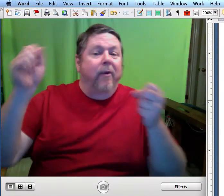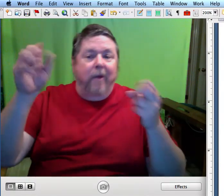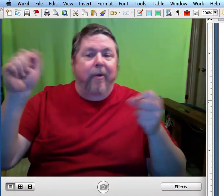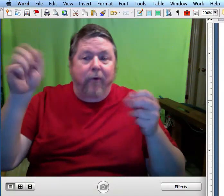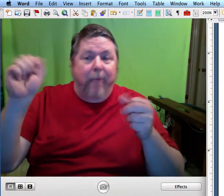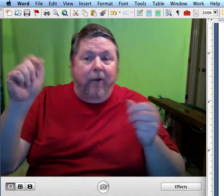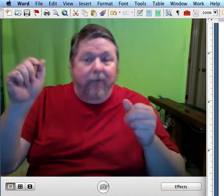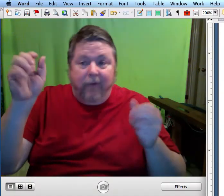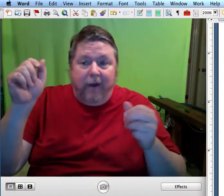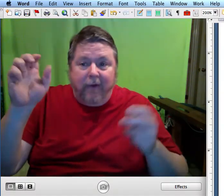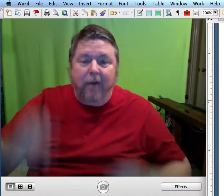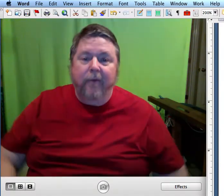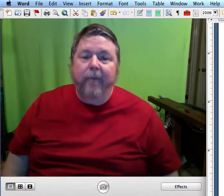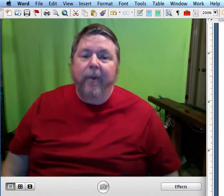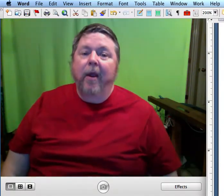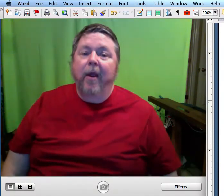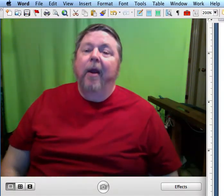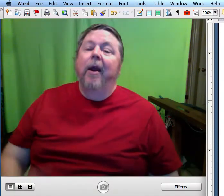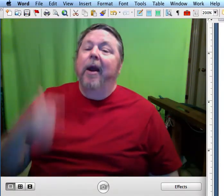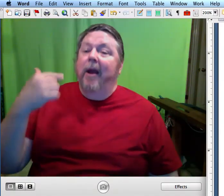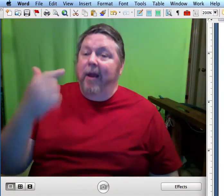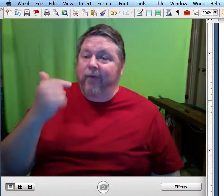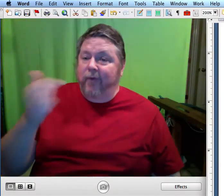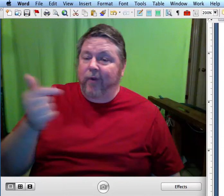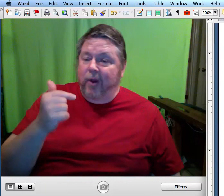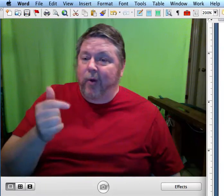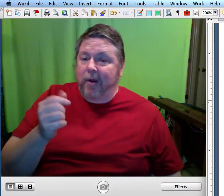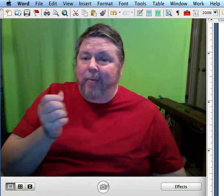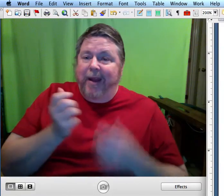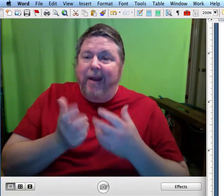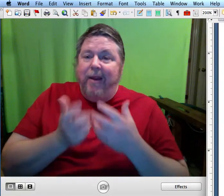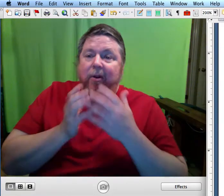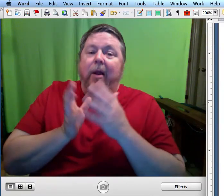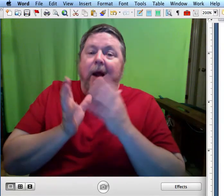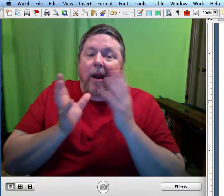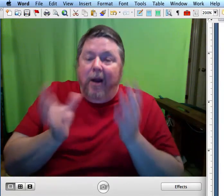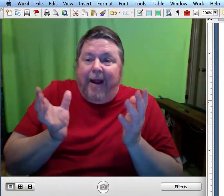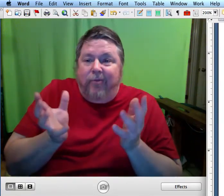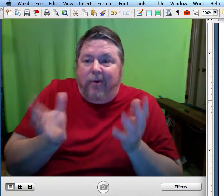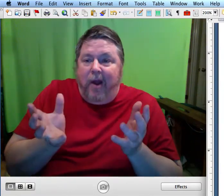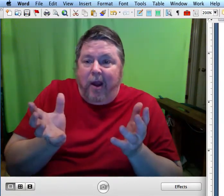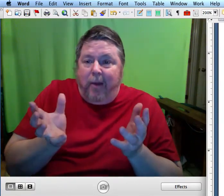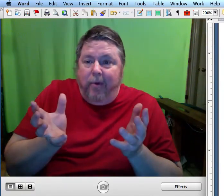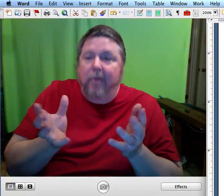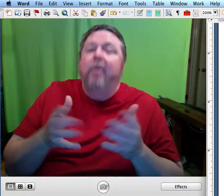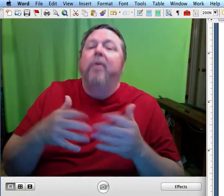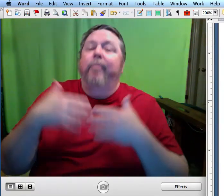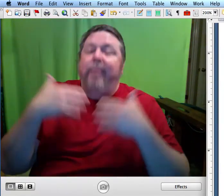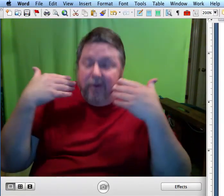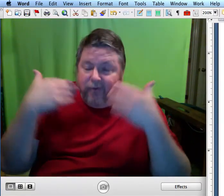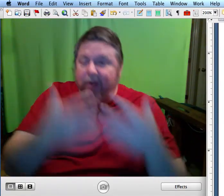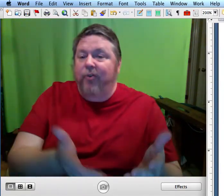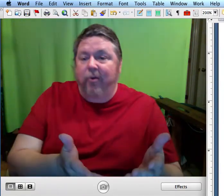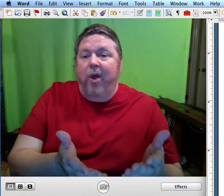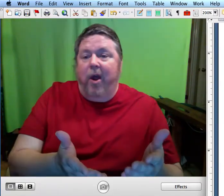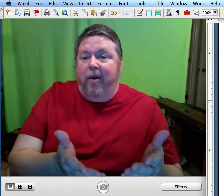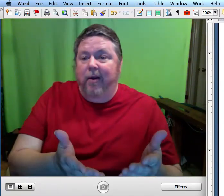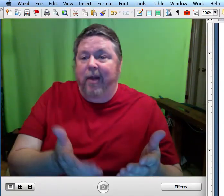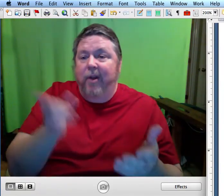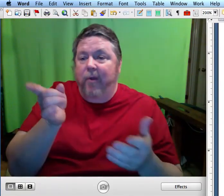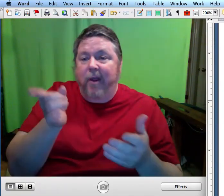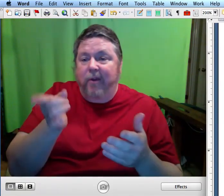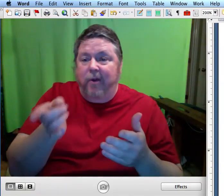you doing something for about 15 seconds. If you end up needing a little extra time, please finish your